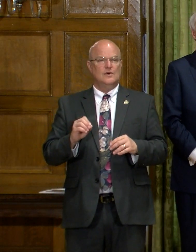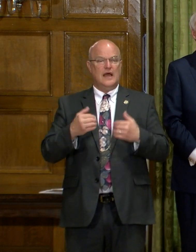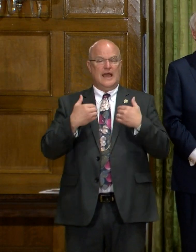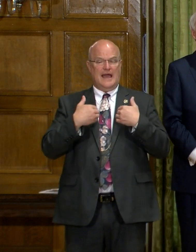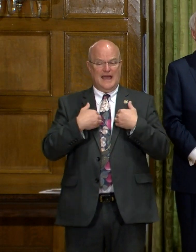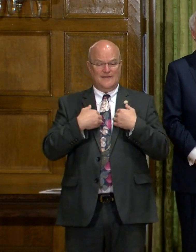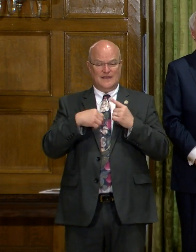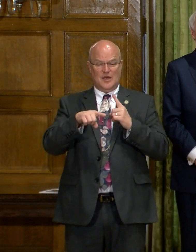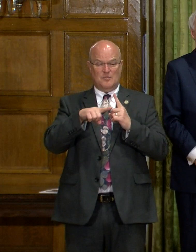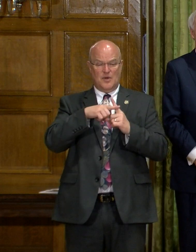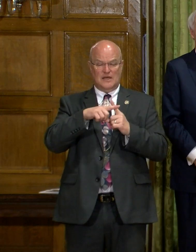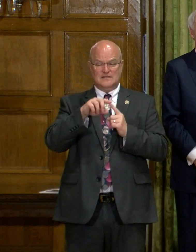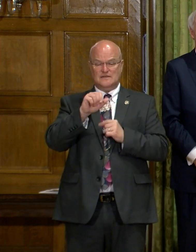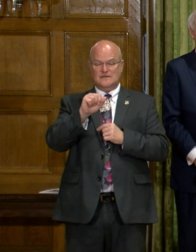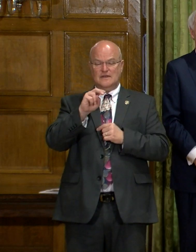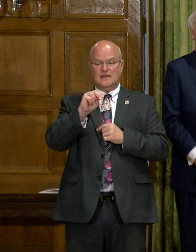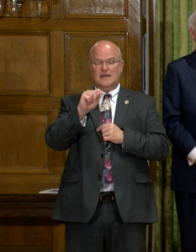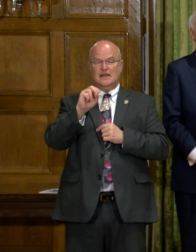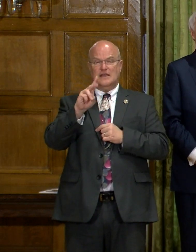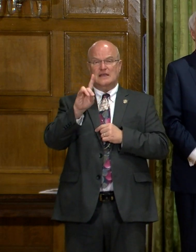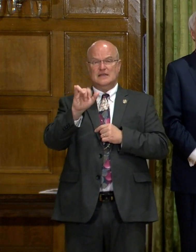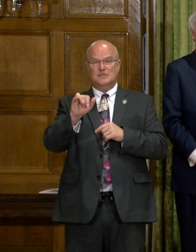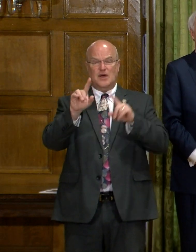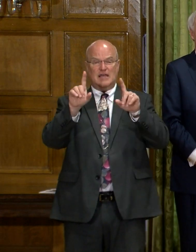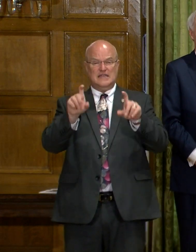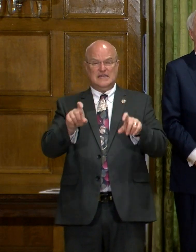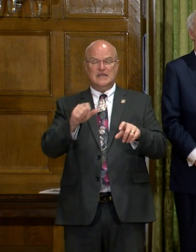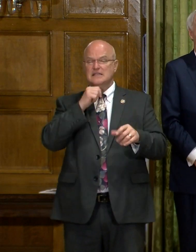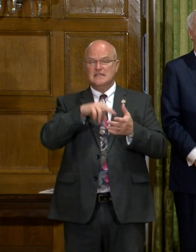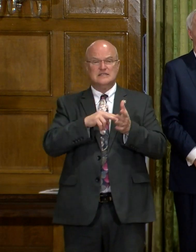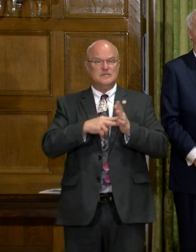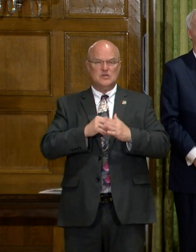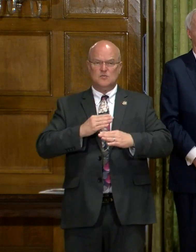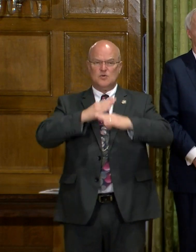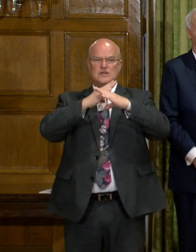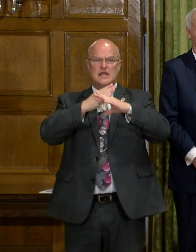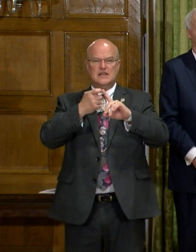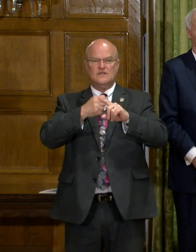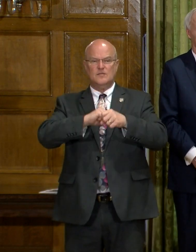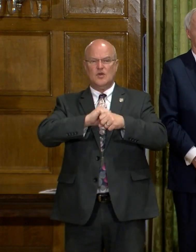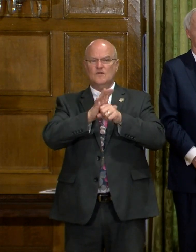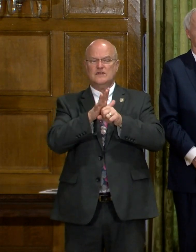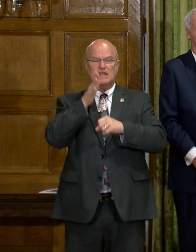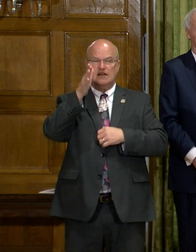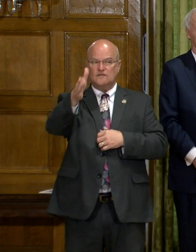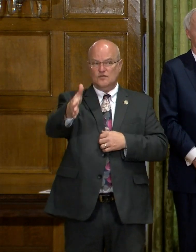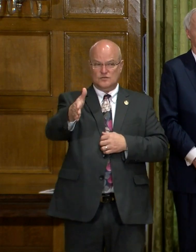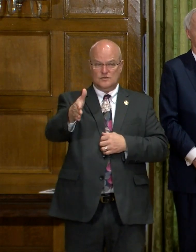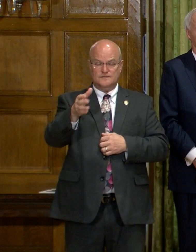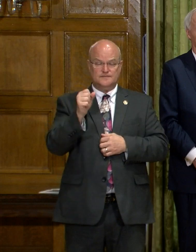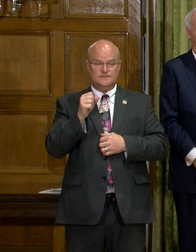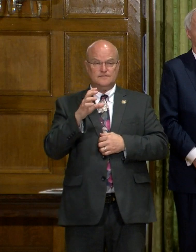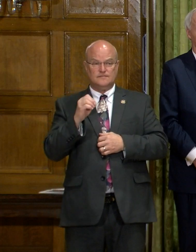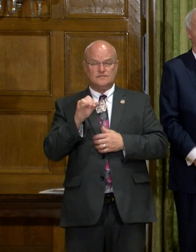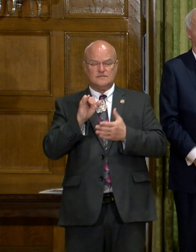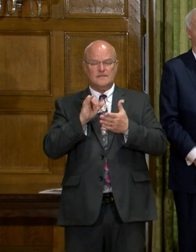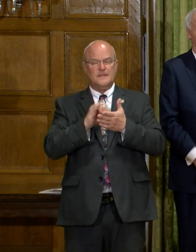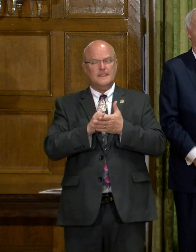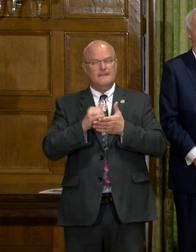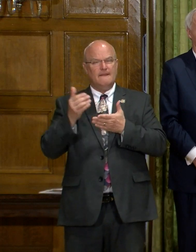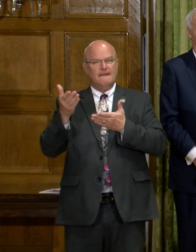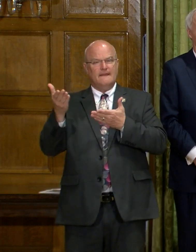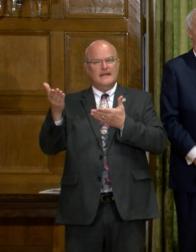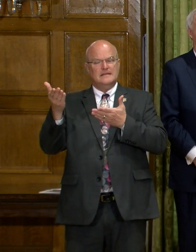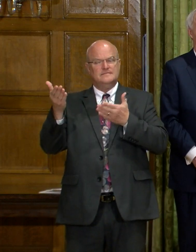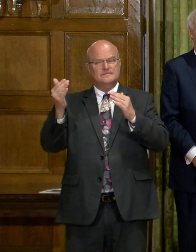just having a positive antibody test doesn't mean that you're necessarily protected from COVID-19 in the future. So that kind of